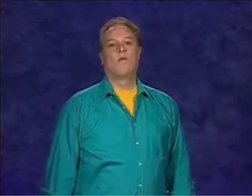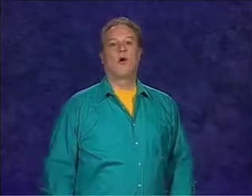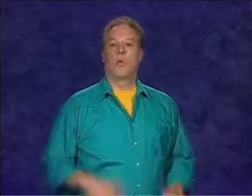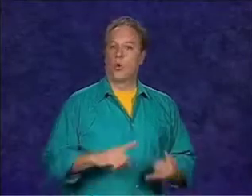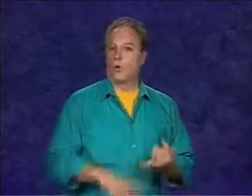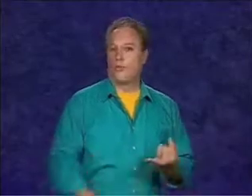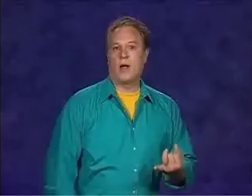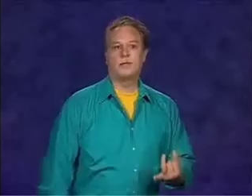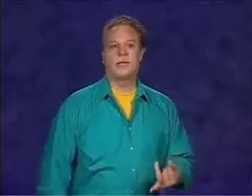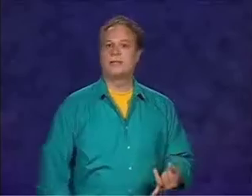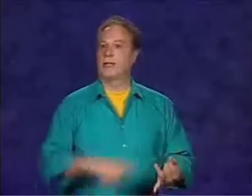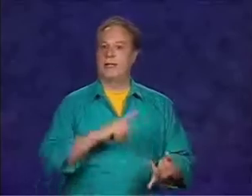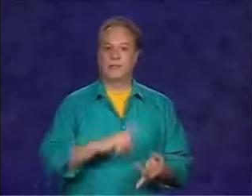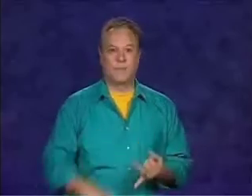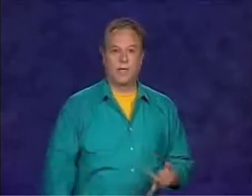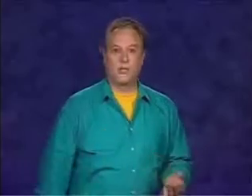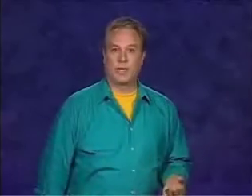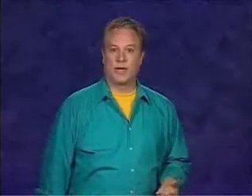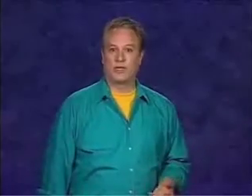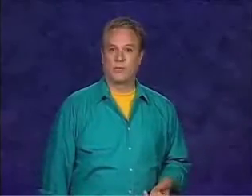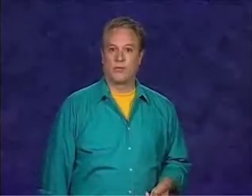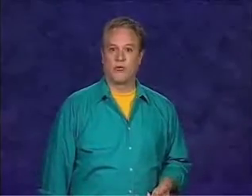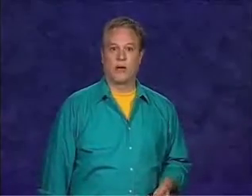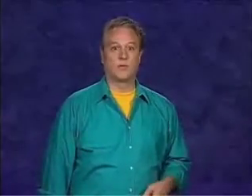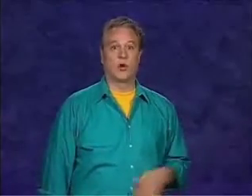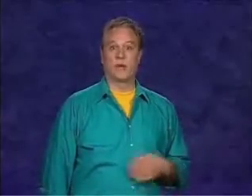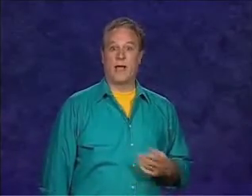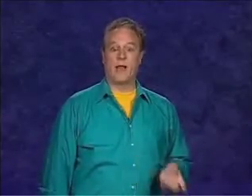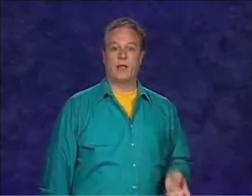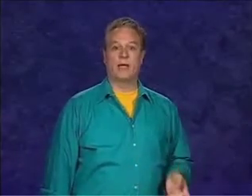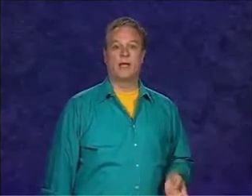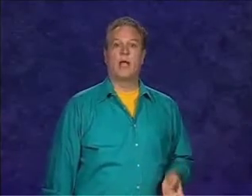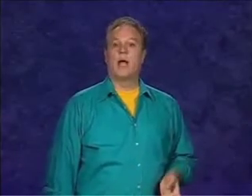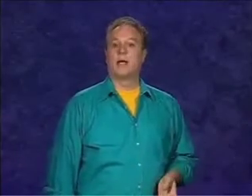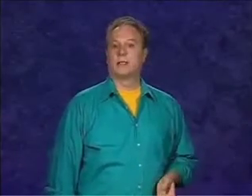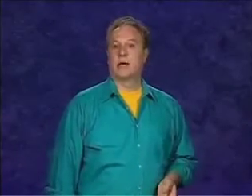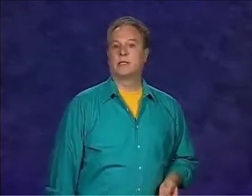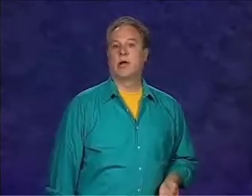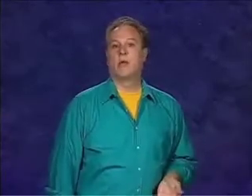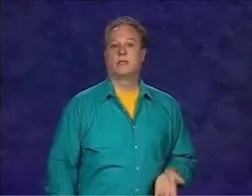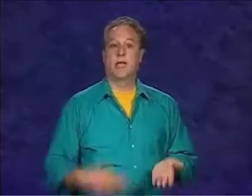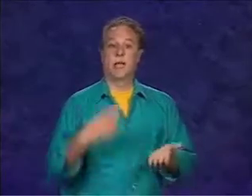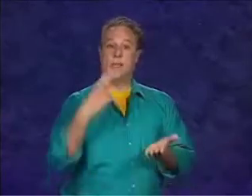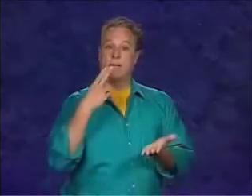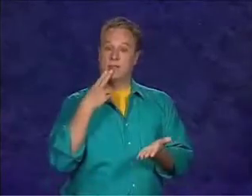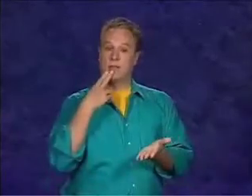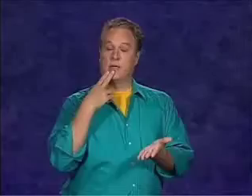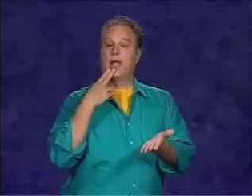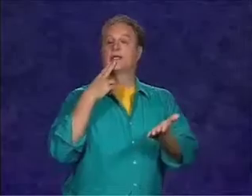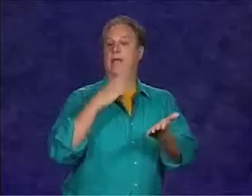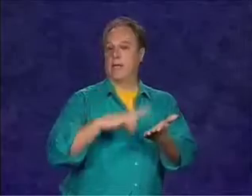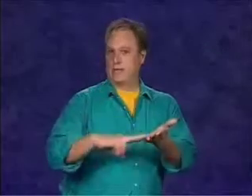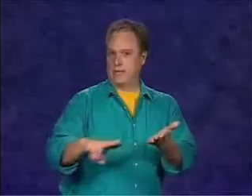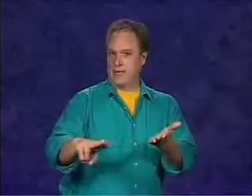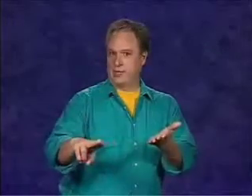Before word processing and speech recognition programs were a reality, a secretary would take a pencil and take